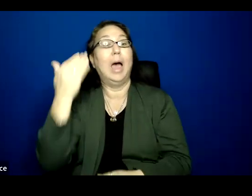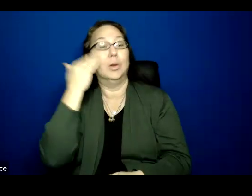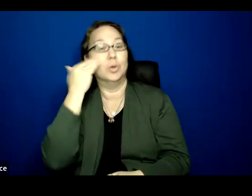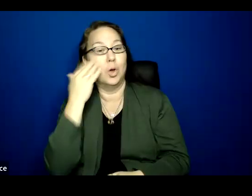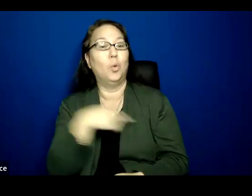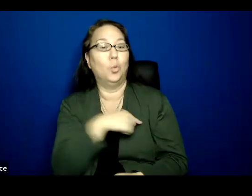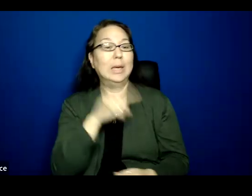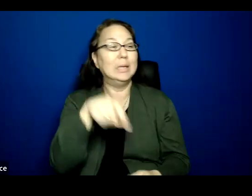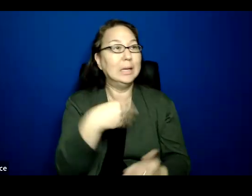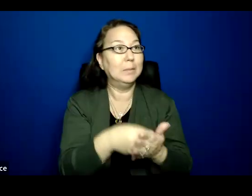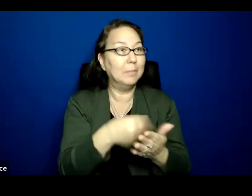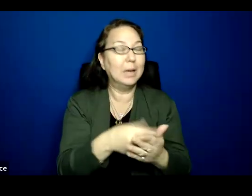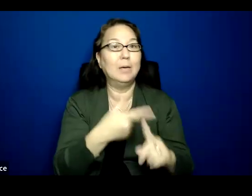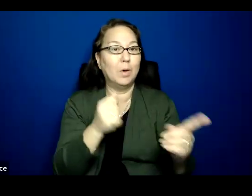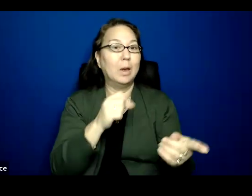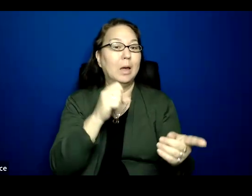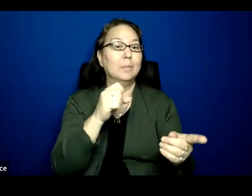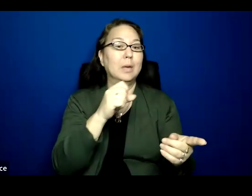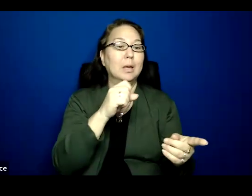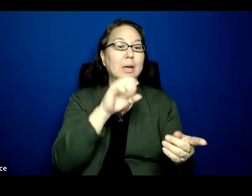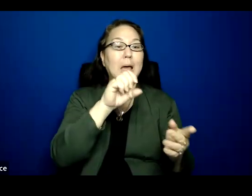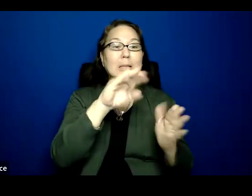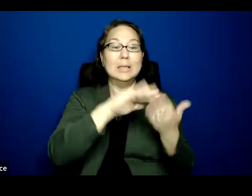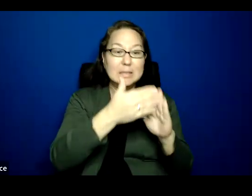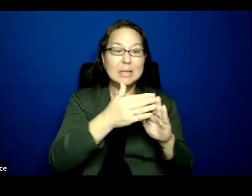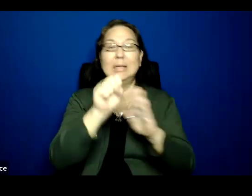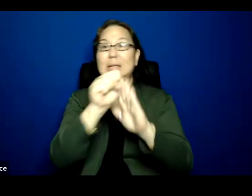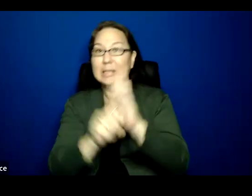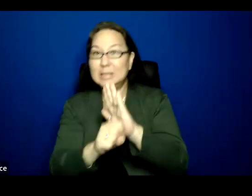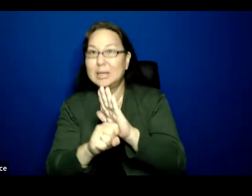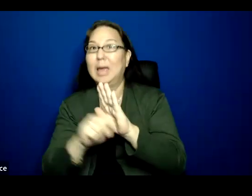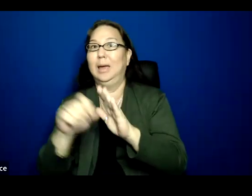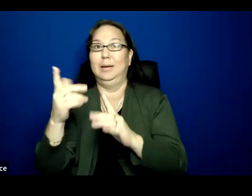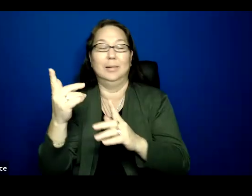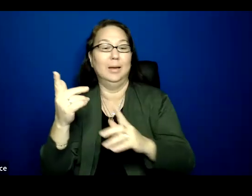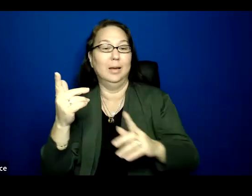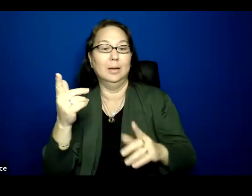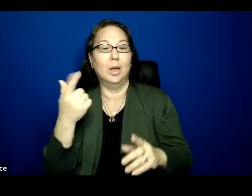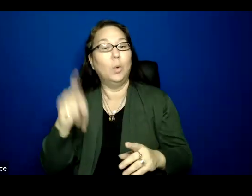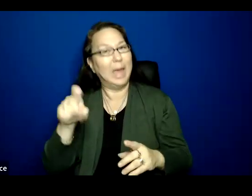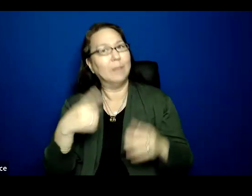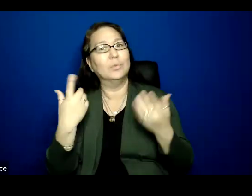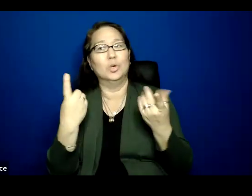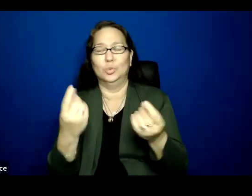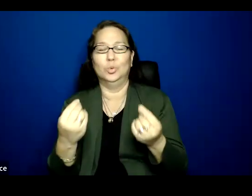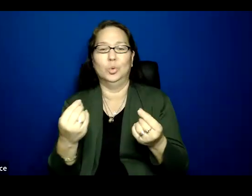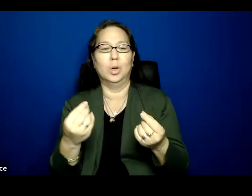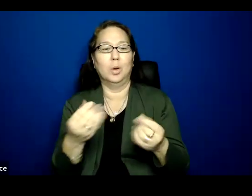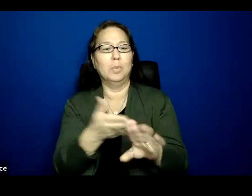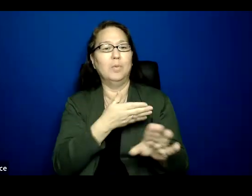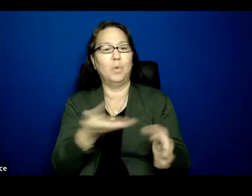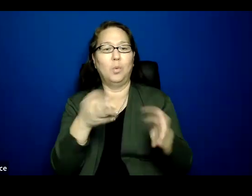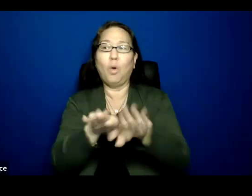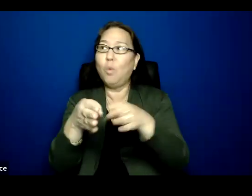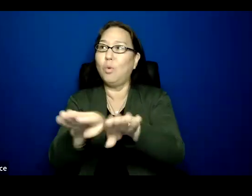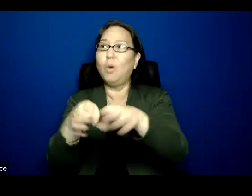city, but we've got to do it. And if we're going to close schools, we should not do it unless and until there is a new facility and an improved program for